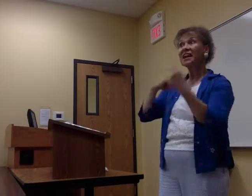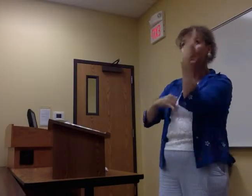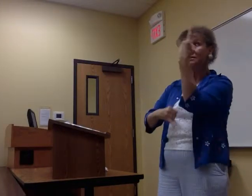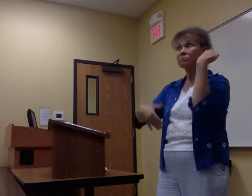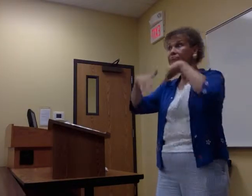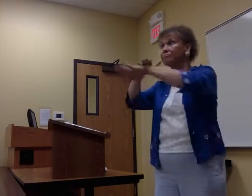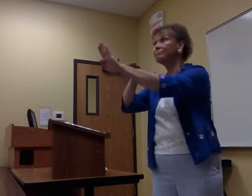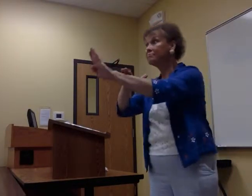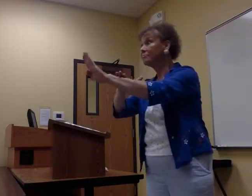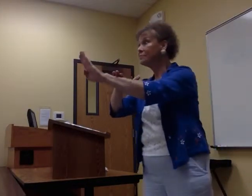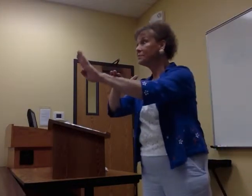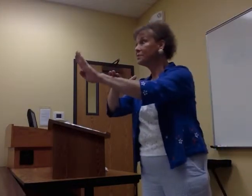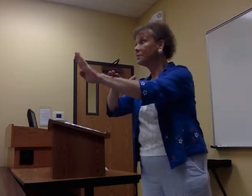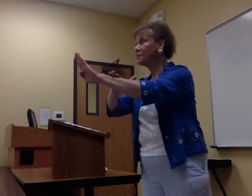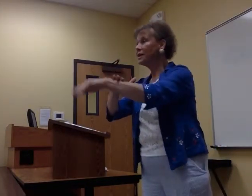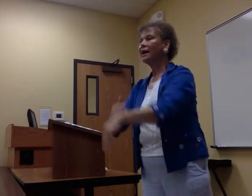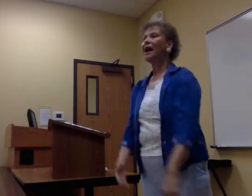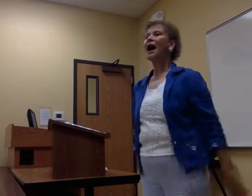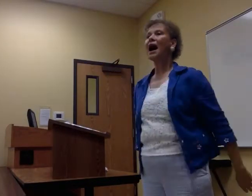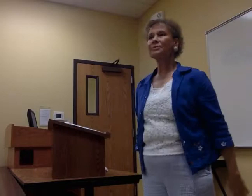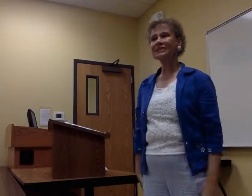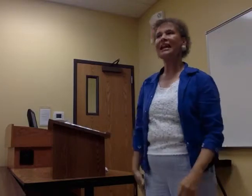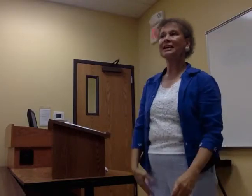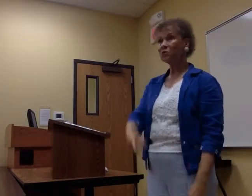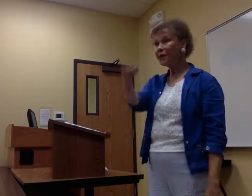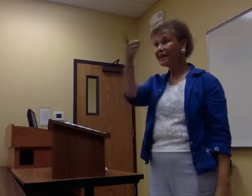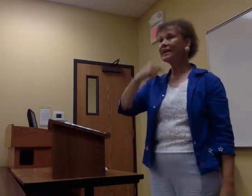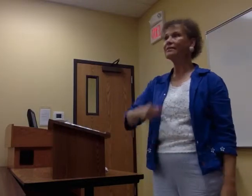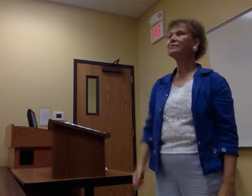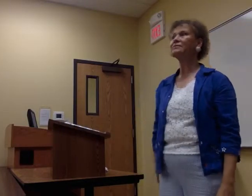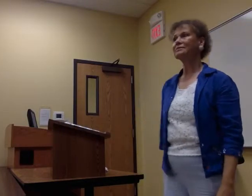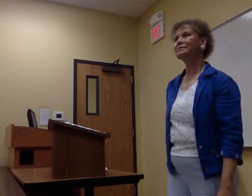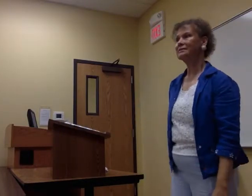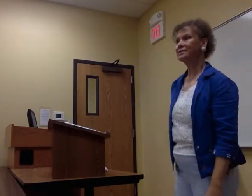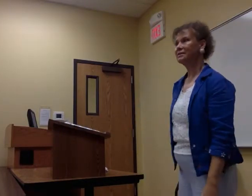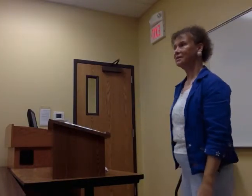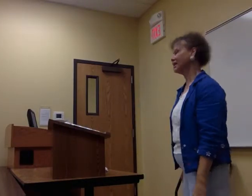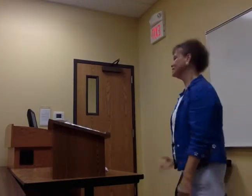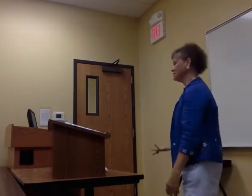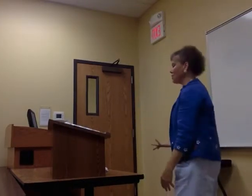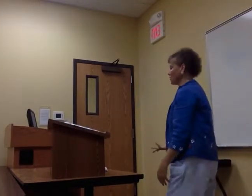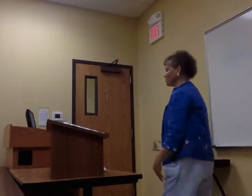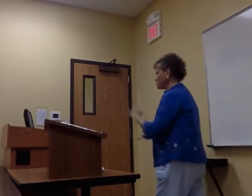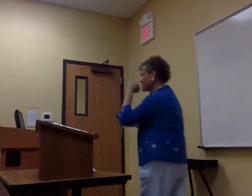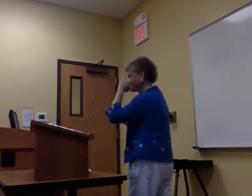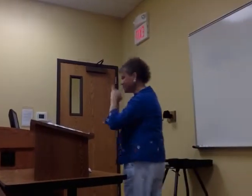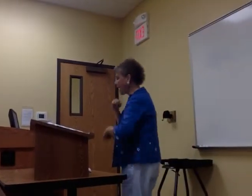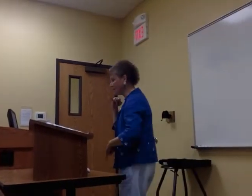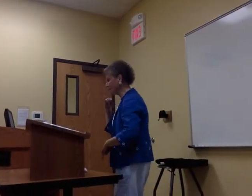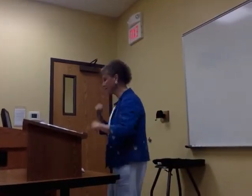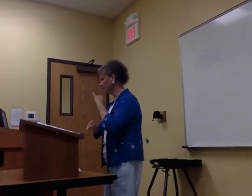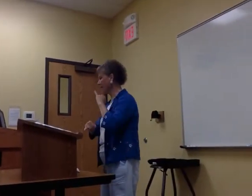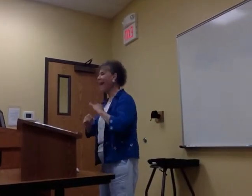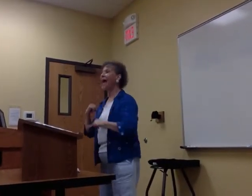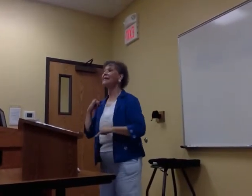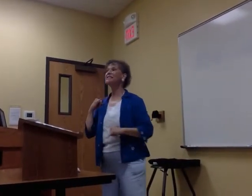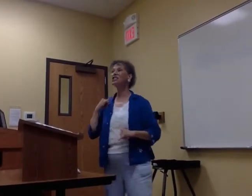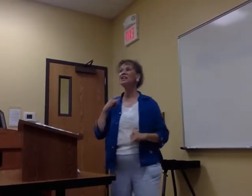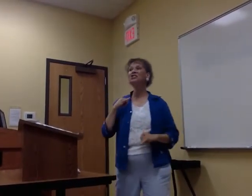Last one in. I was the last one in. All right? So it just means last. And it does not mean last